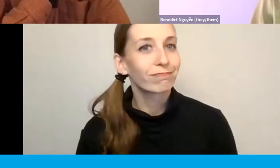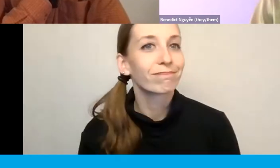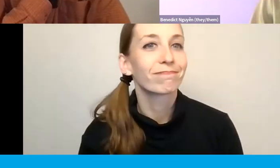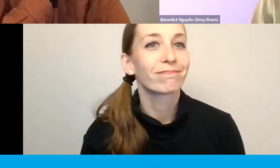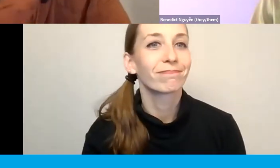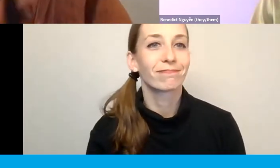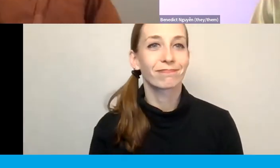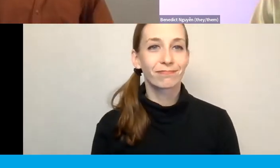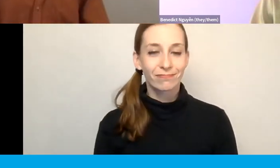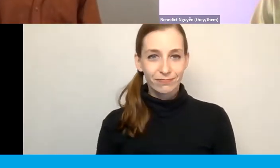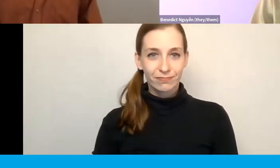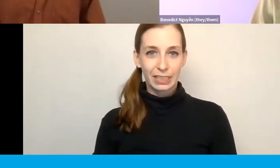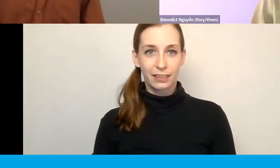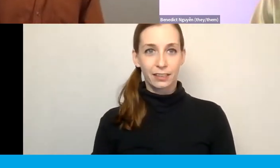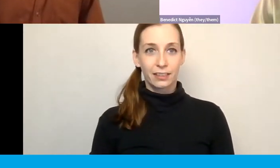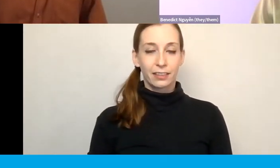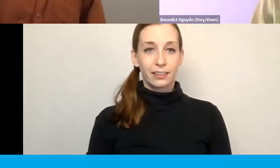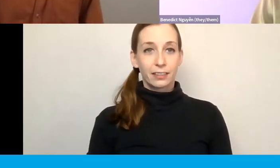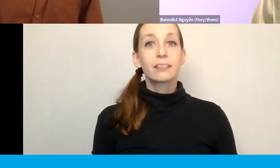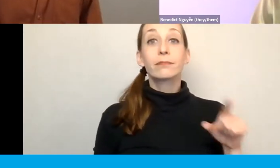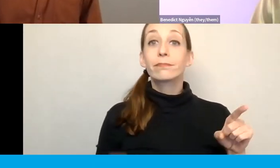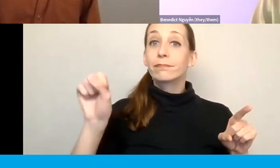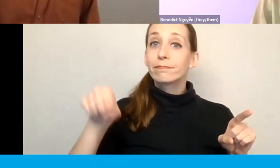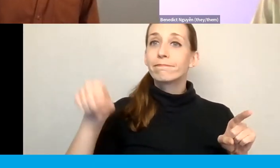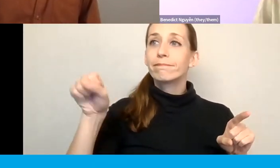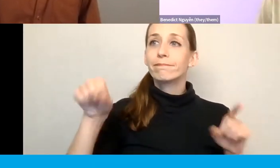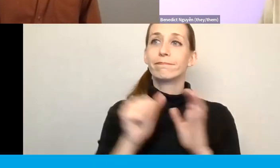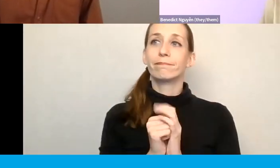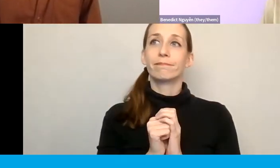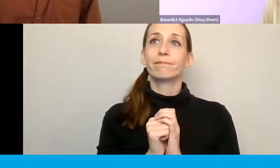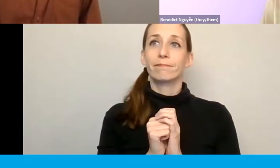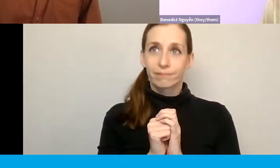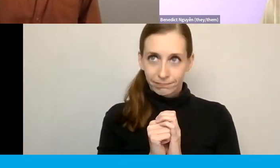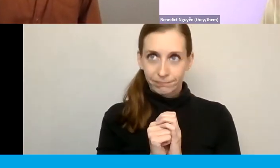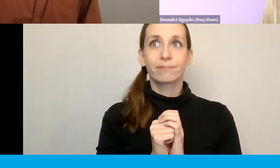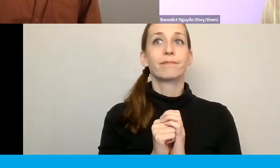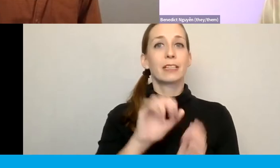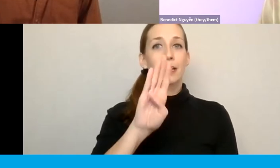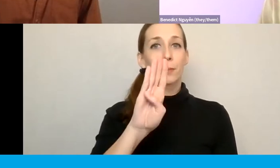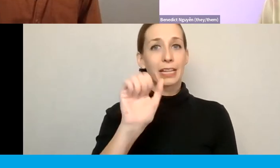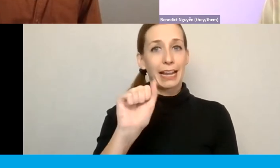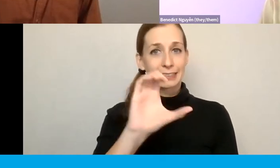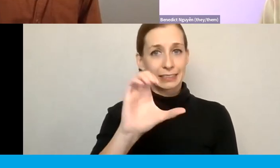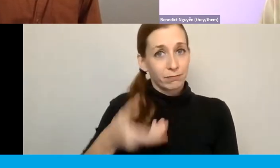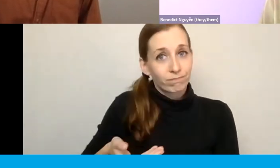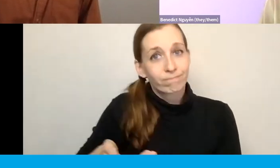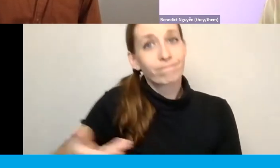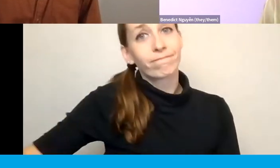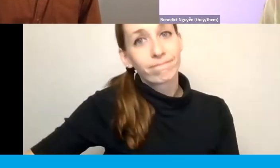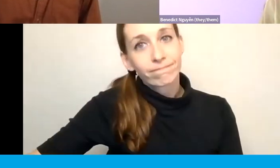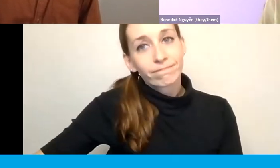Yes. I mean, I think when I was approached or invited into conversation with